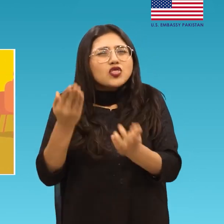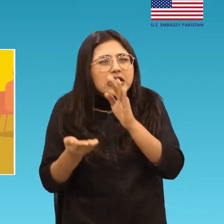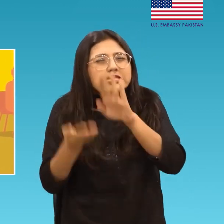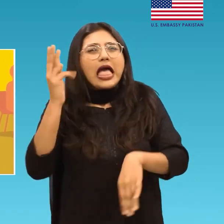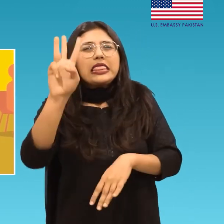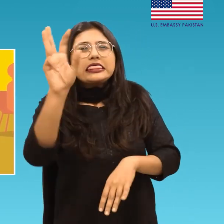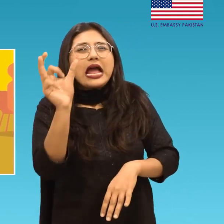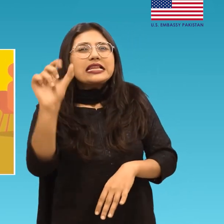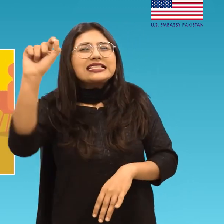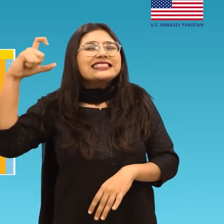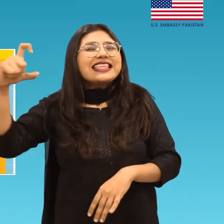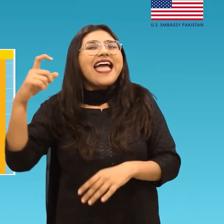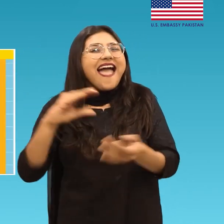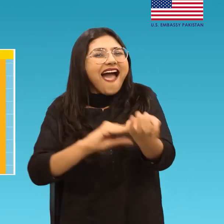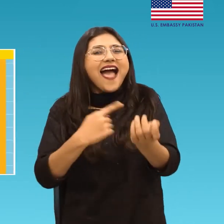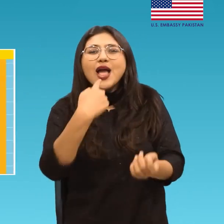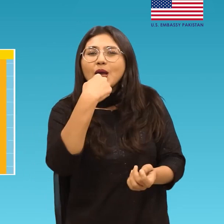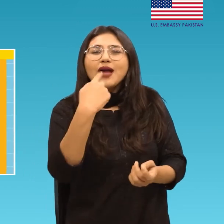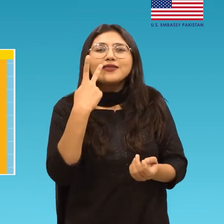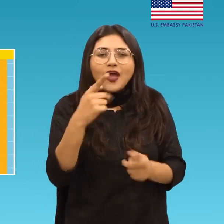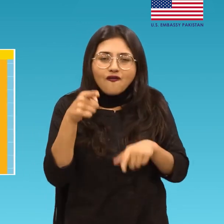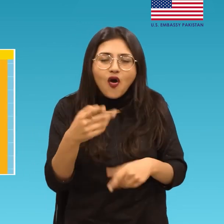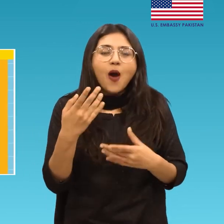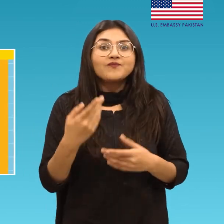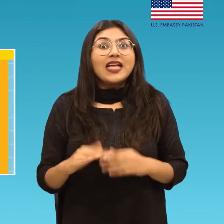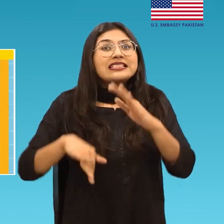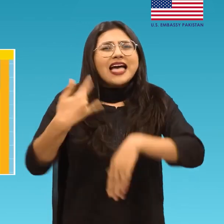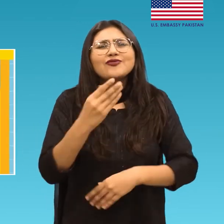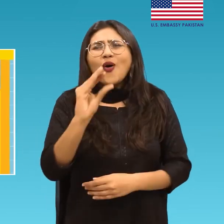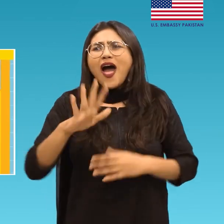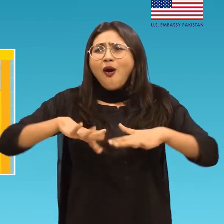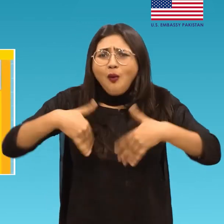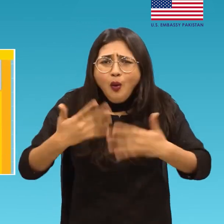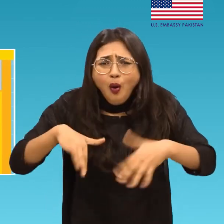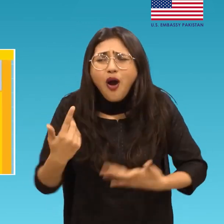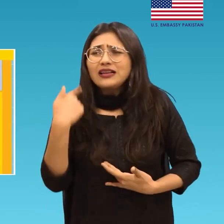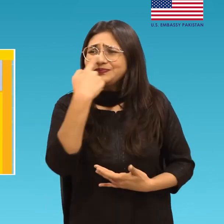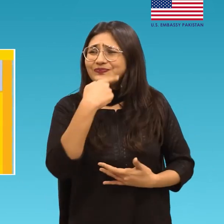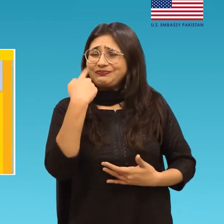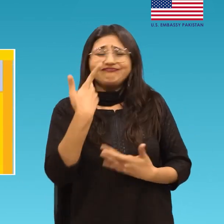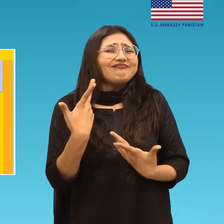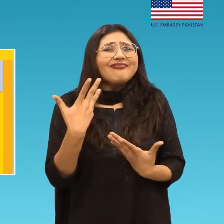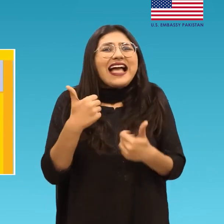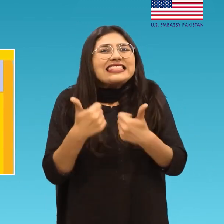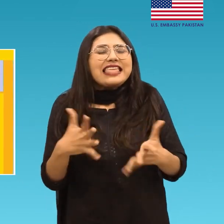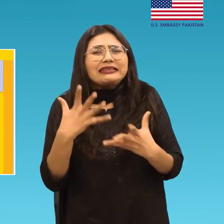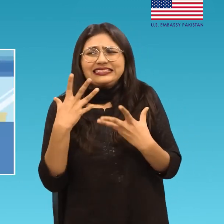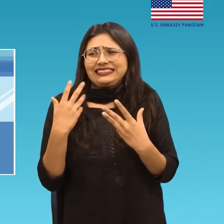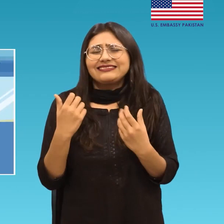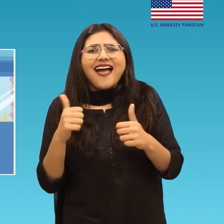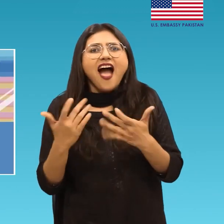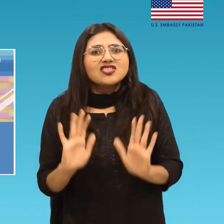36.5 degrees celsius although it's uncommon other symptoms like mold nausea vomiting or mild diarrhea are possible to set